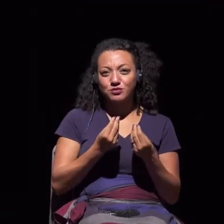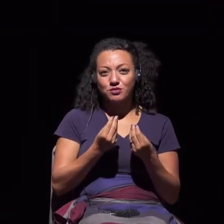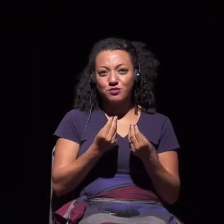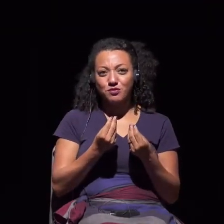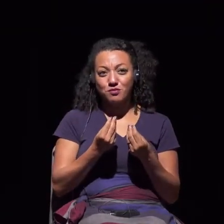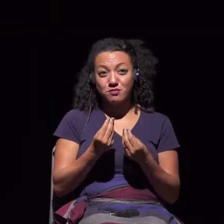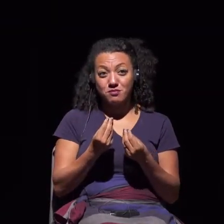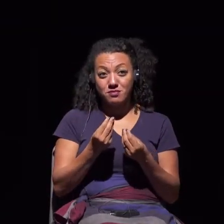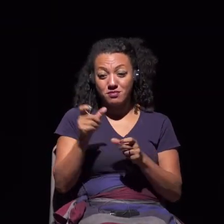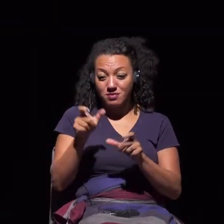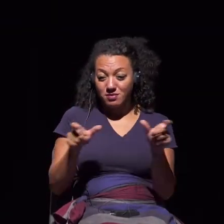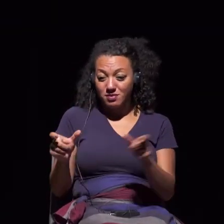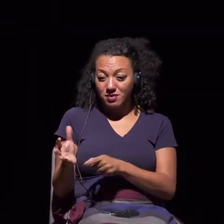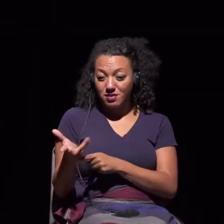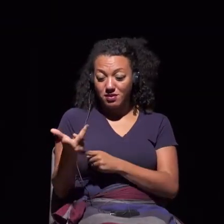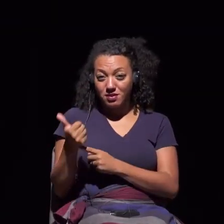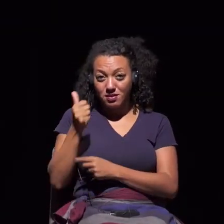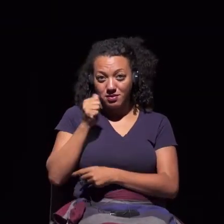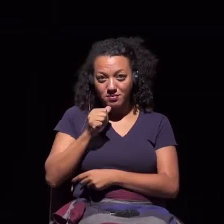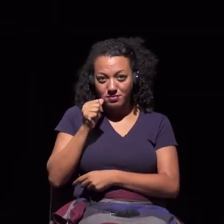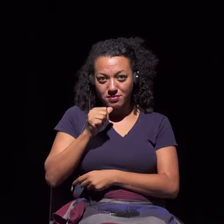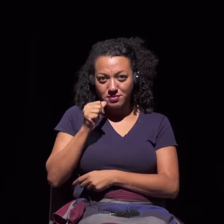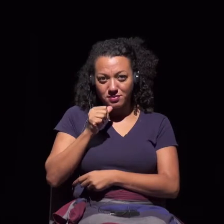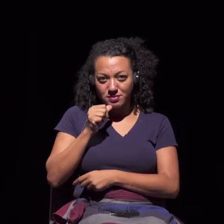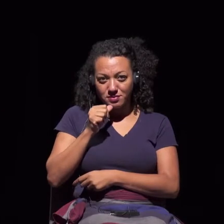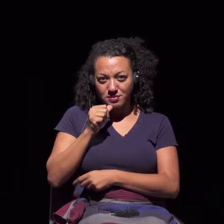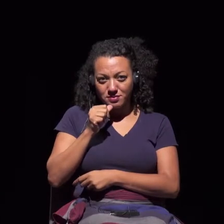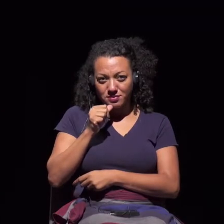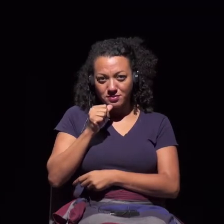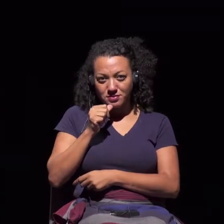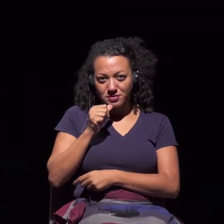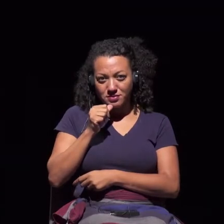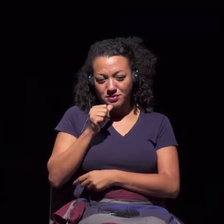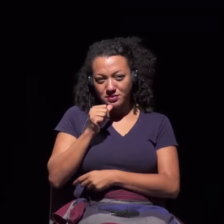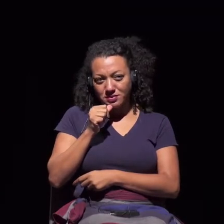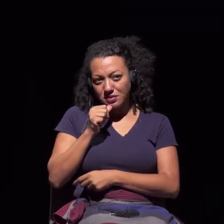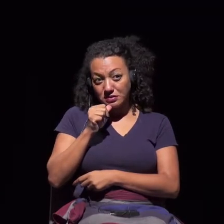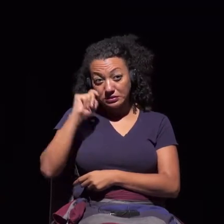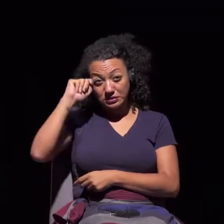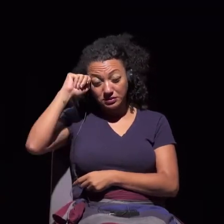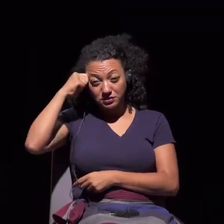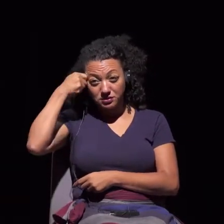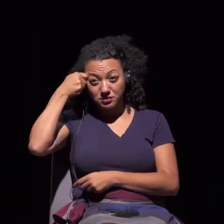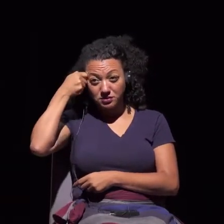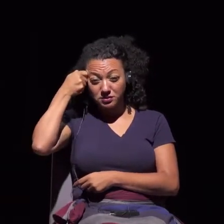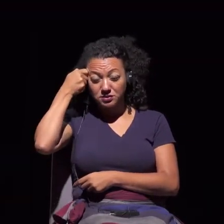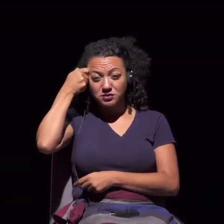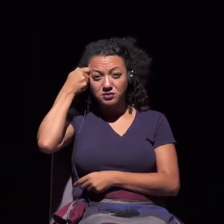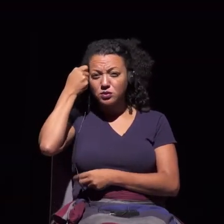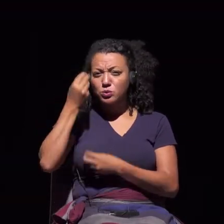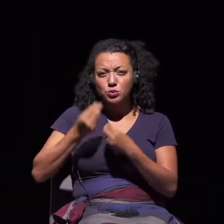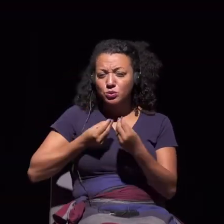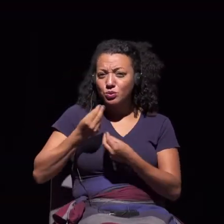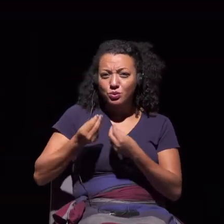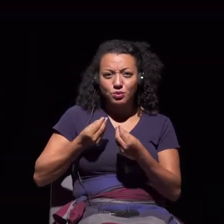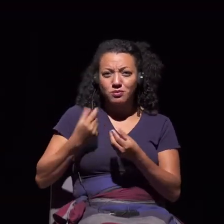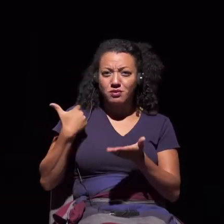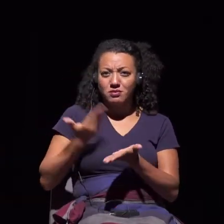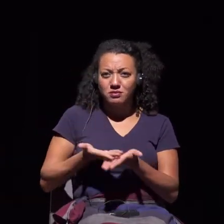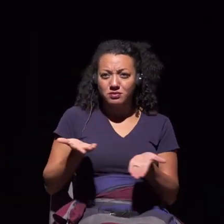women artists of color, black women artists, are using still or two-dimensional archival images